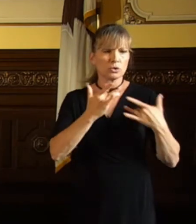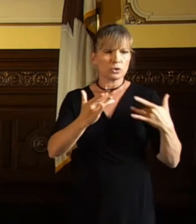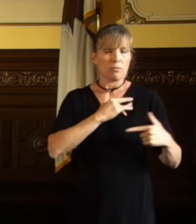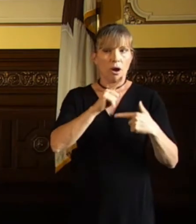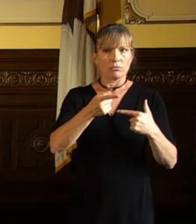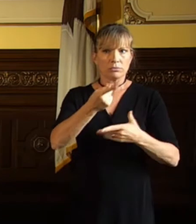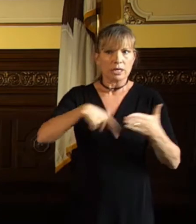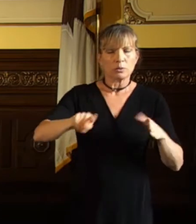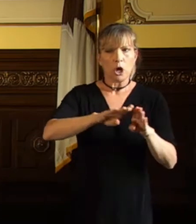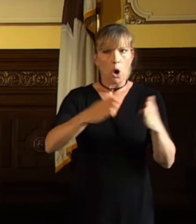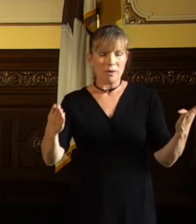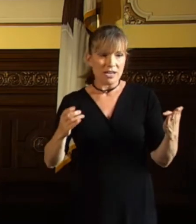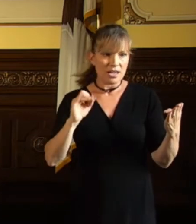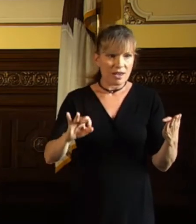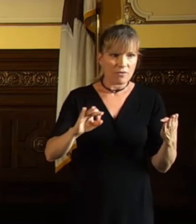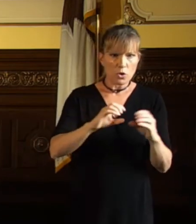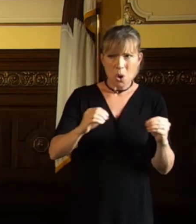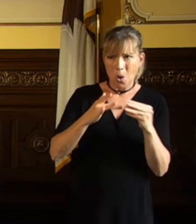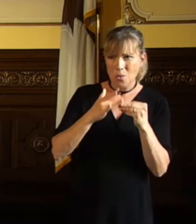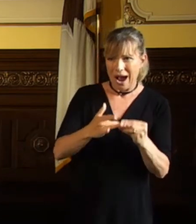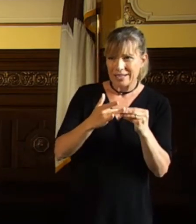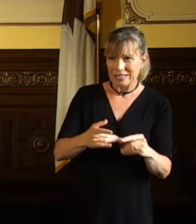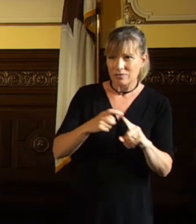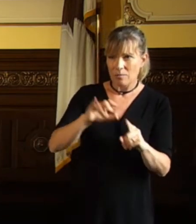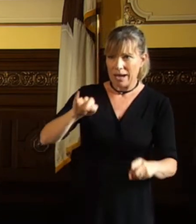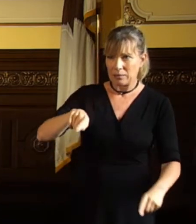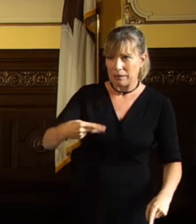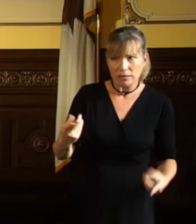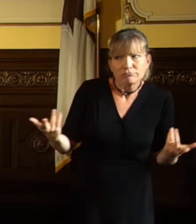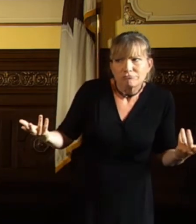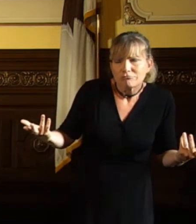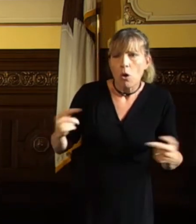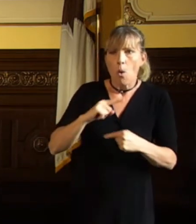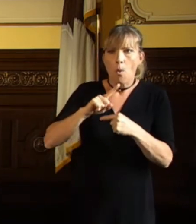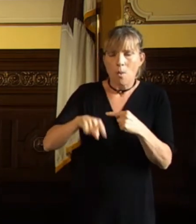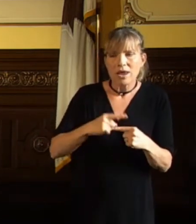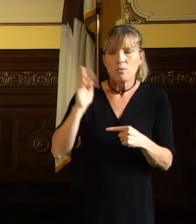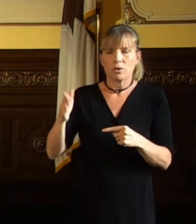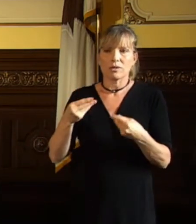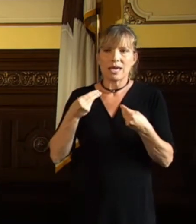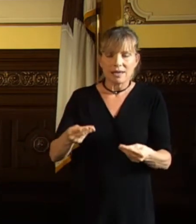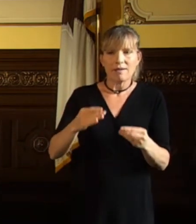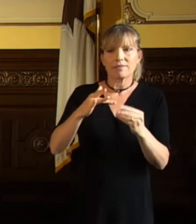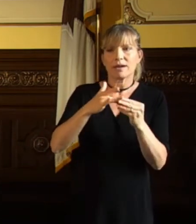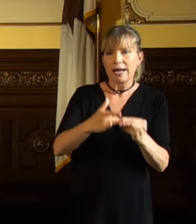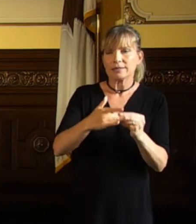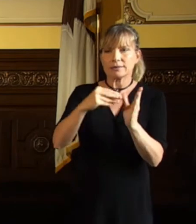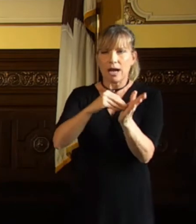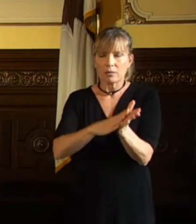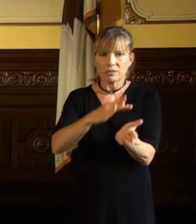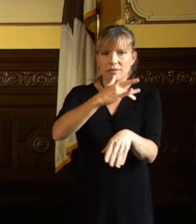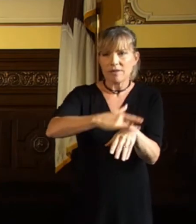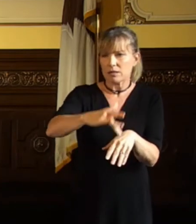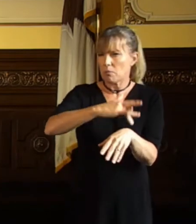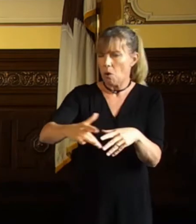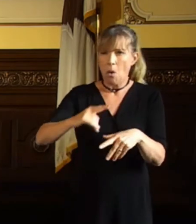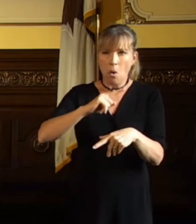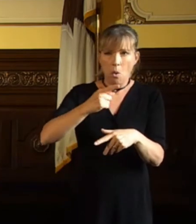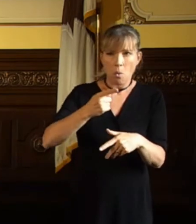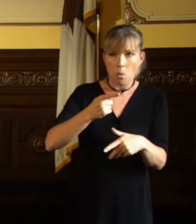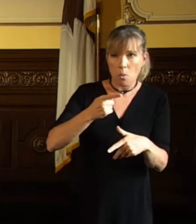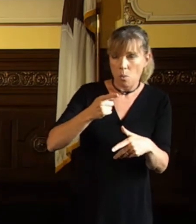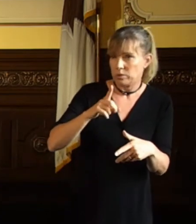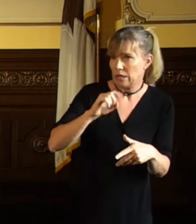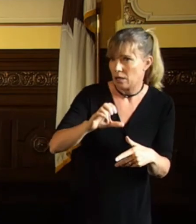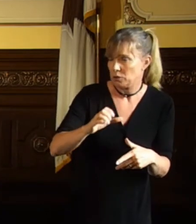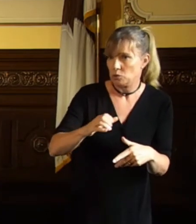opening next week if they don't have guidance from IDPH. When will those guidance documents be available? Will those guidance documents include things